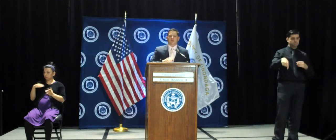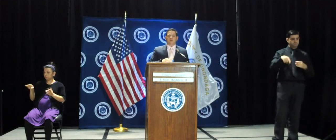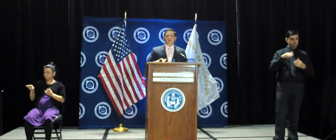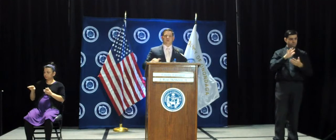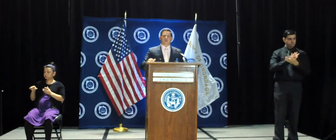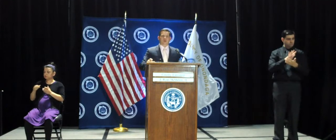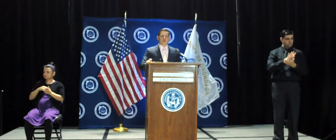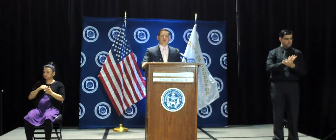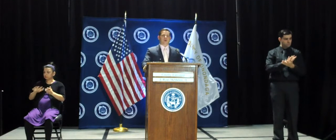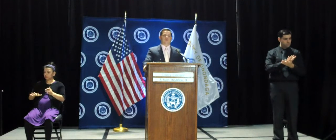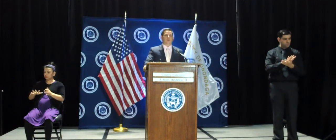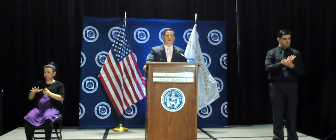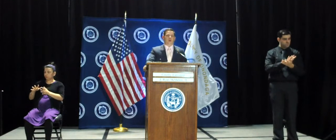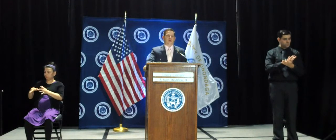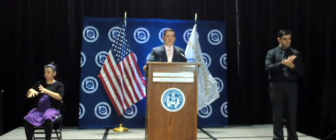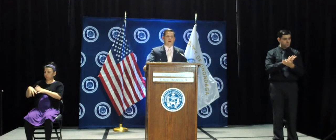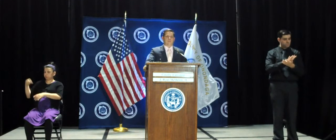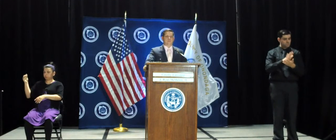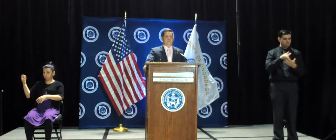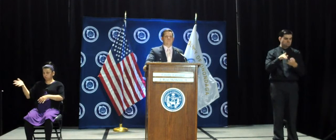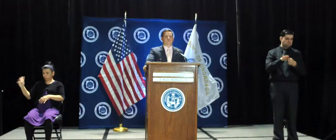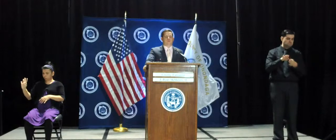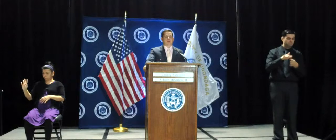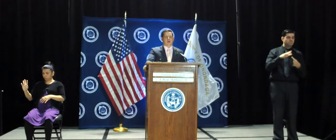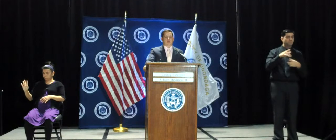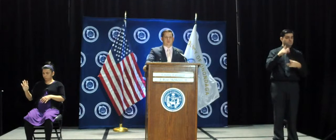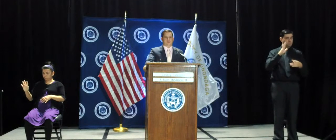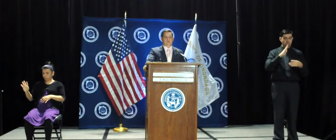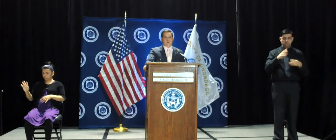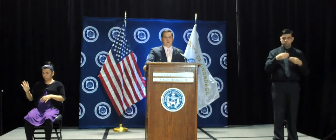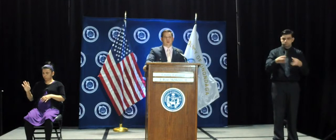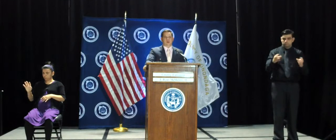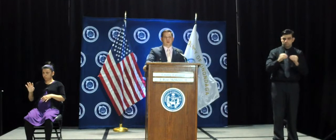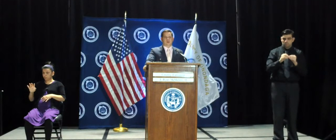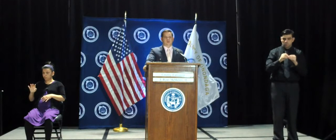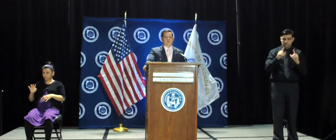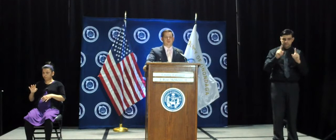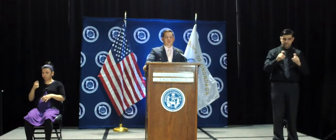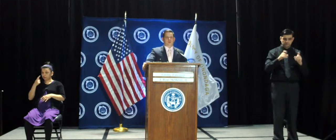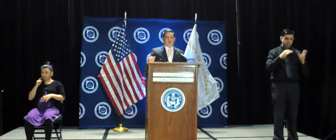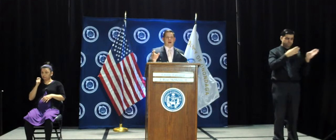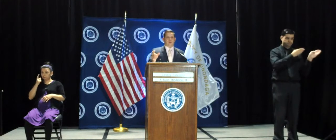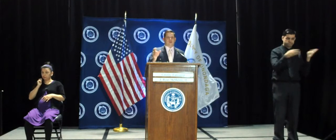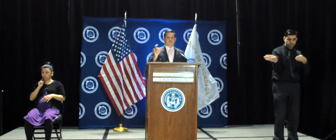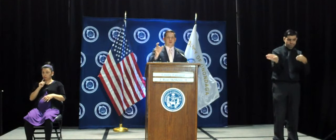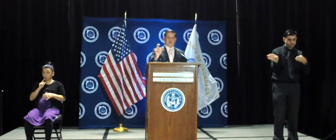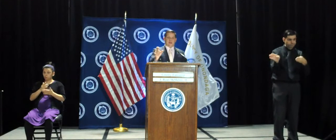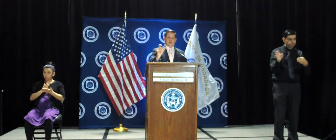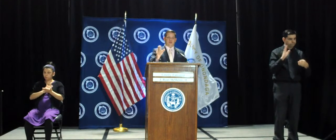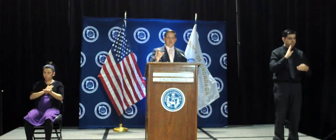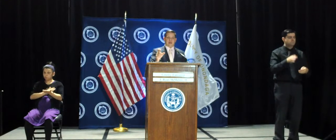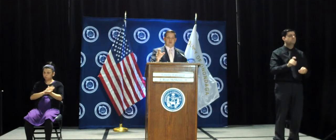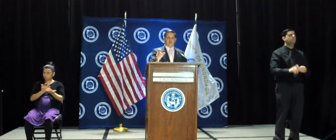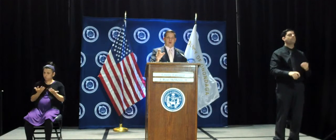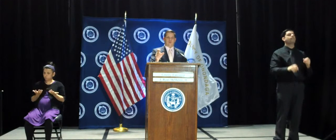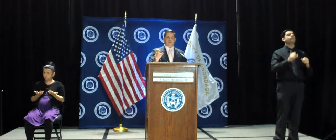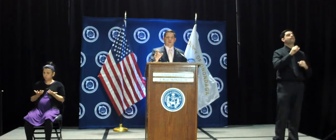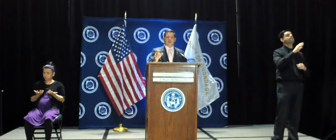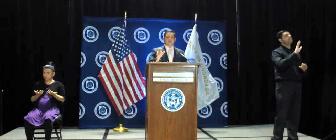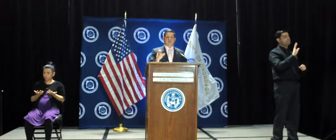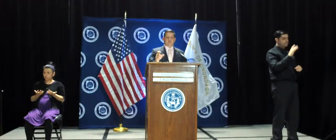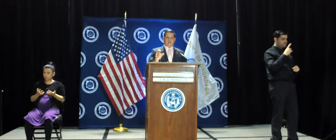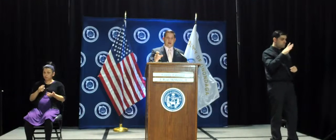So what this will do for parents is this will allow us for the K through